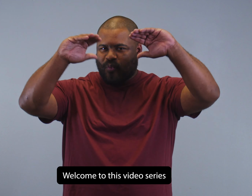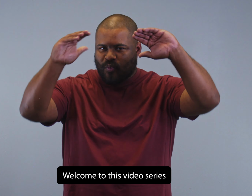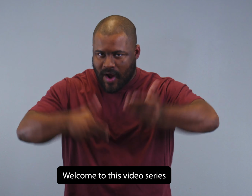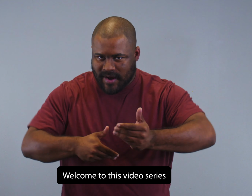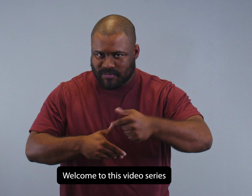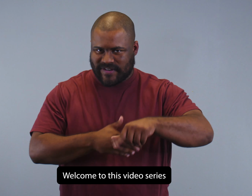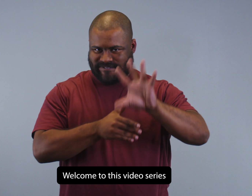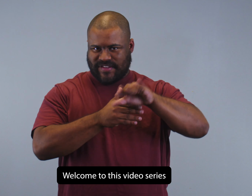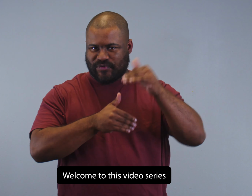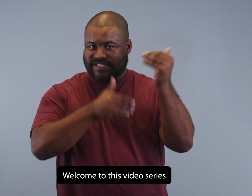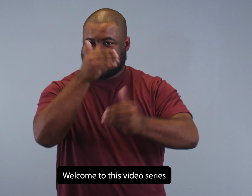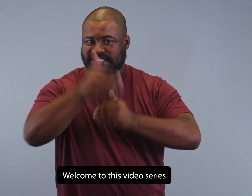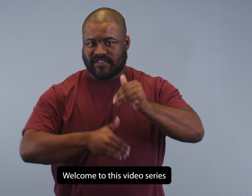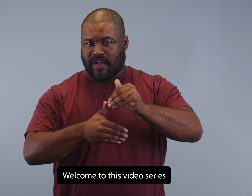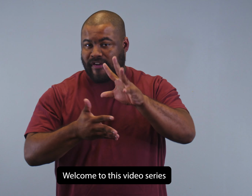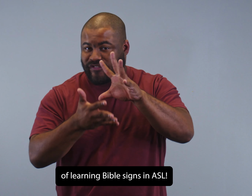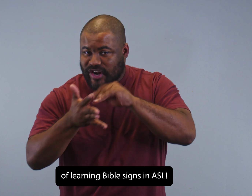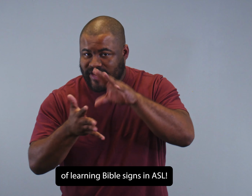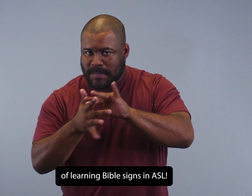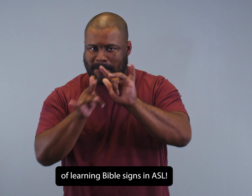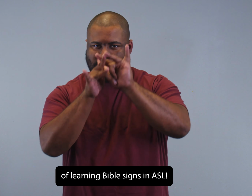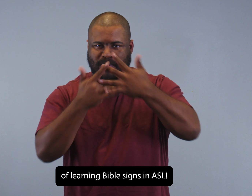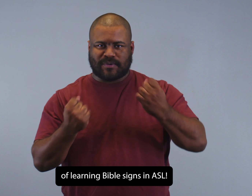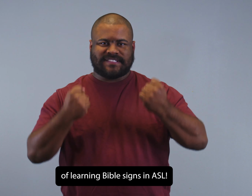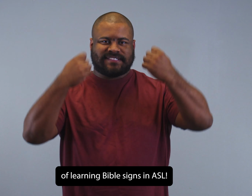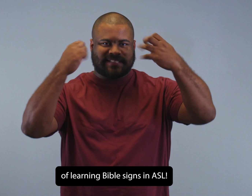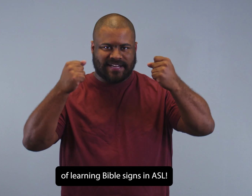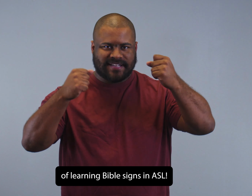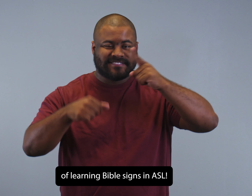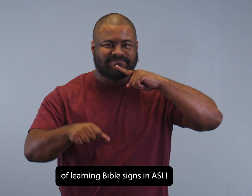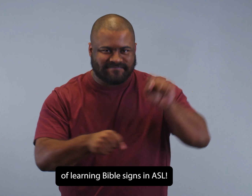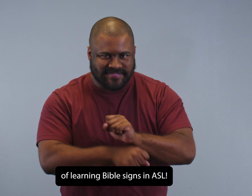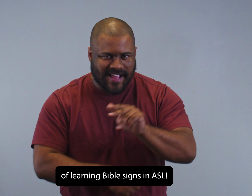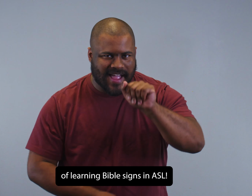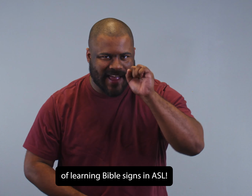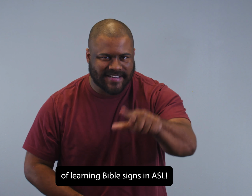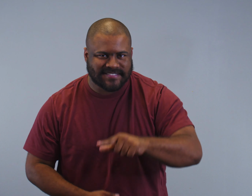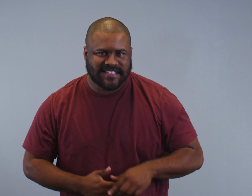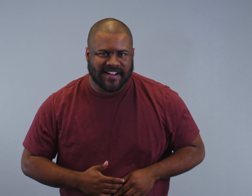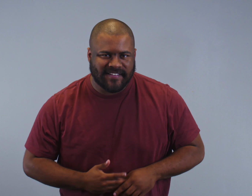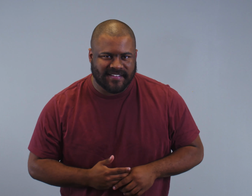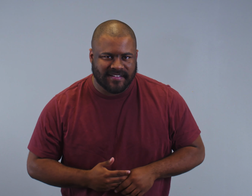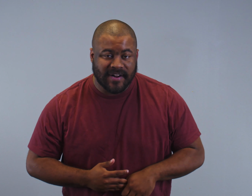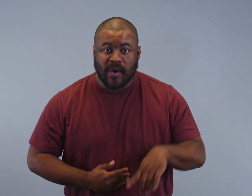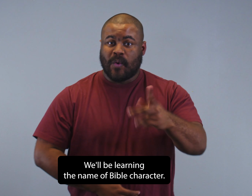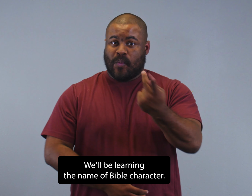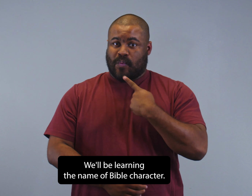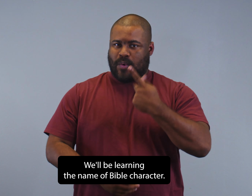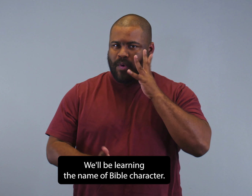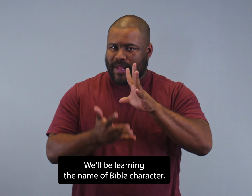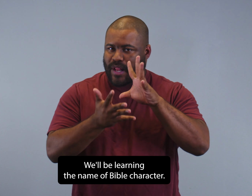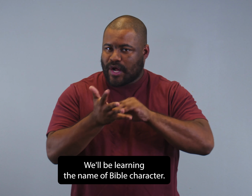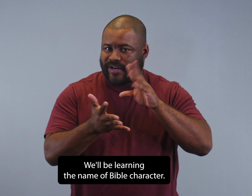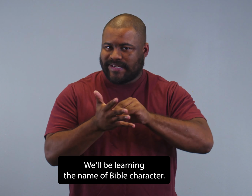Welcome to this video series of learning Bible science and ASL. We'll be learning the names of